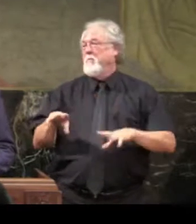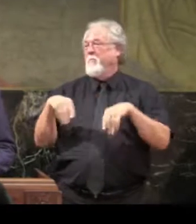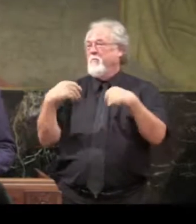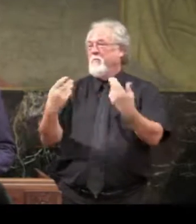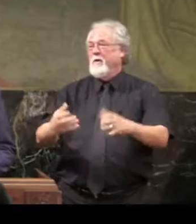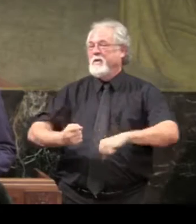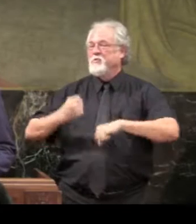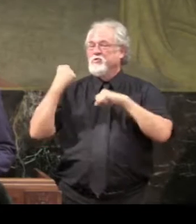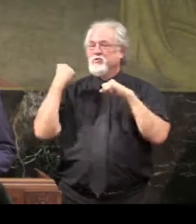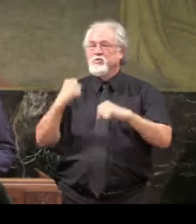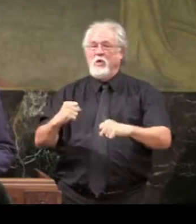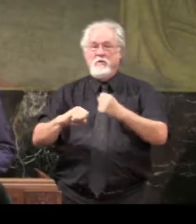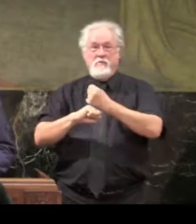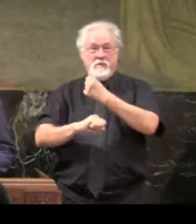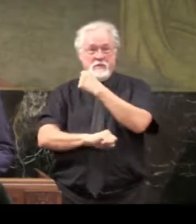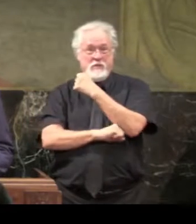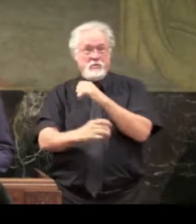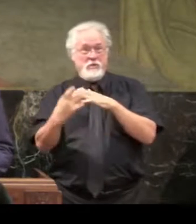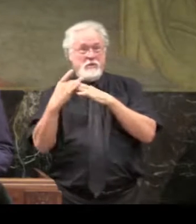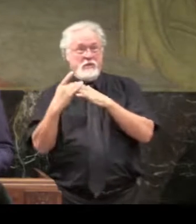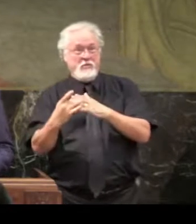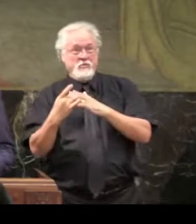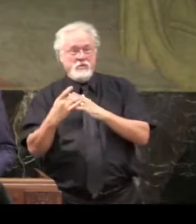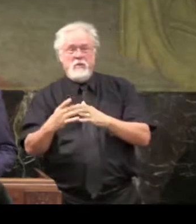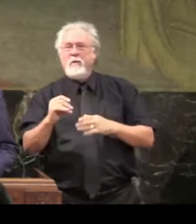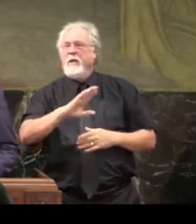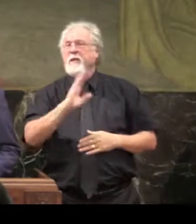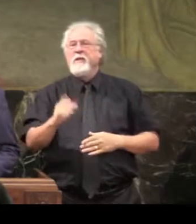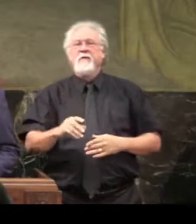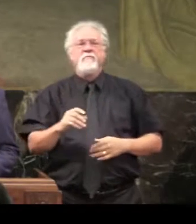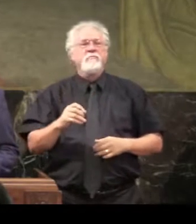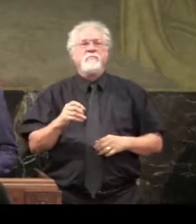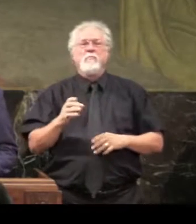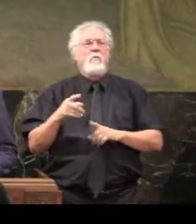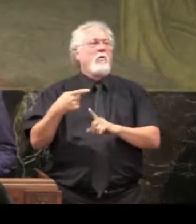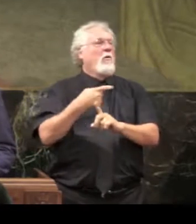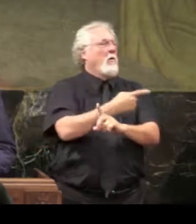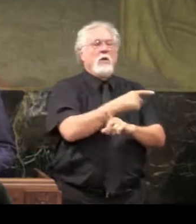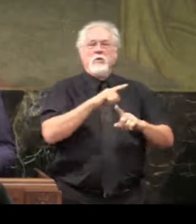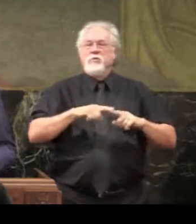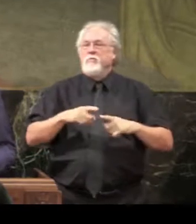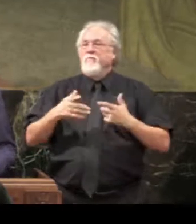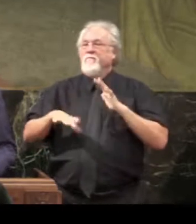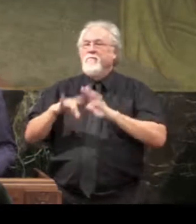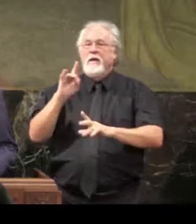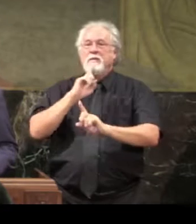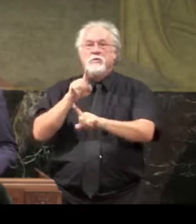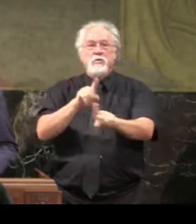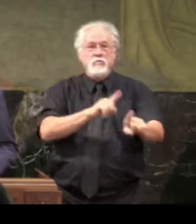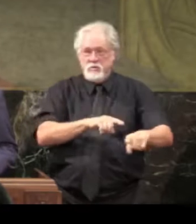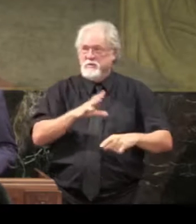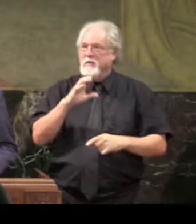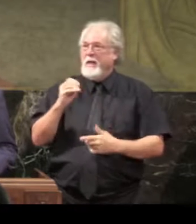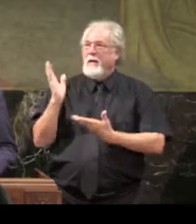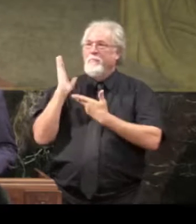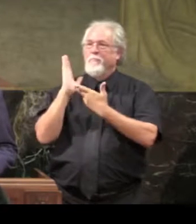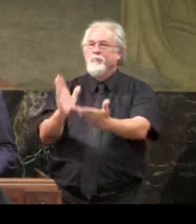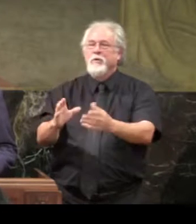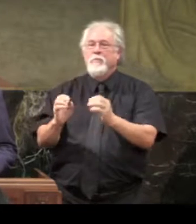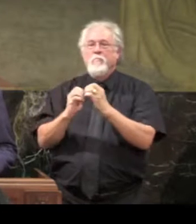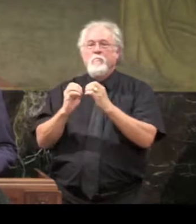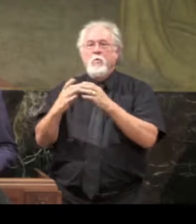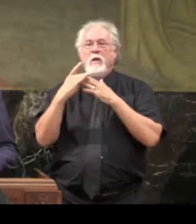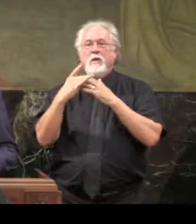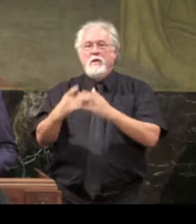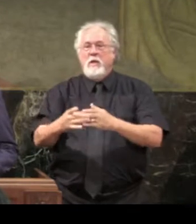a solid foundation of leadership and never wavered in your efforts to find solutions and to bring additional